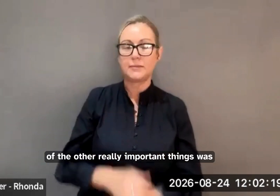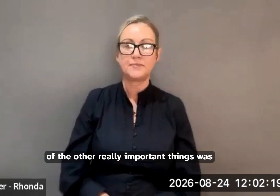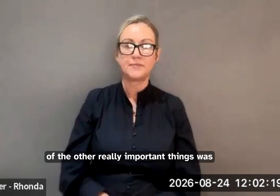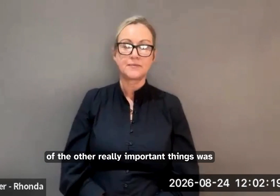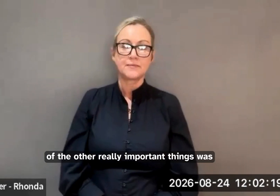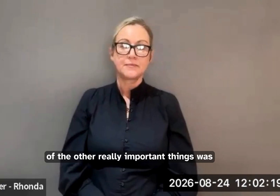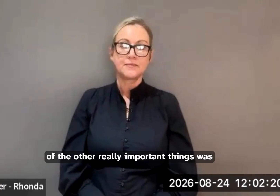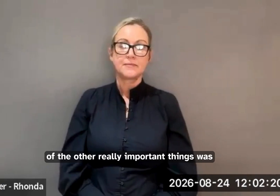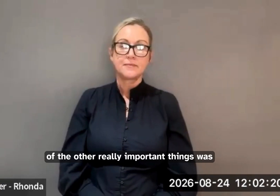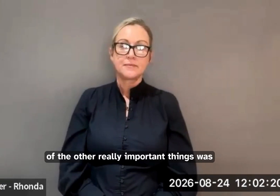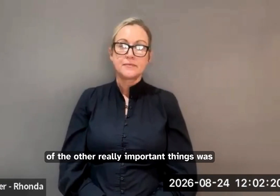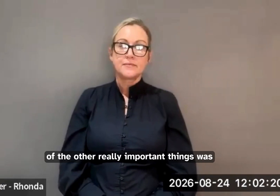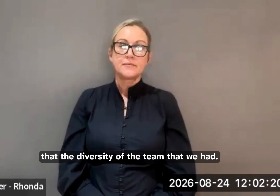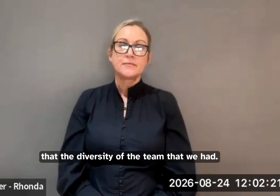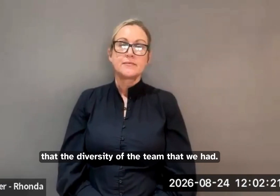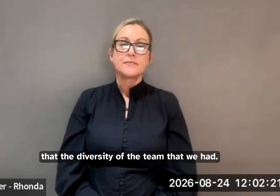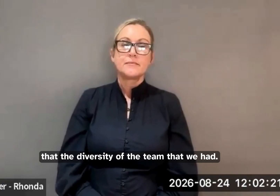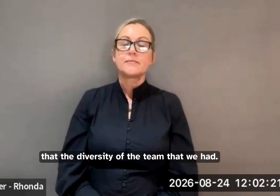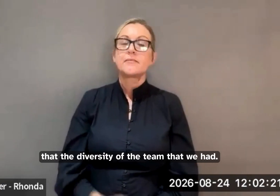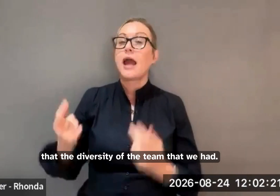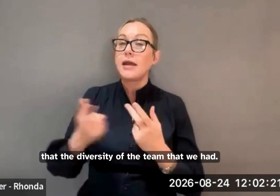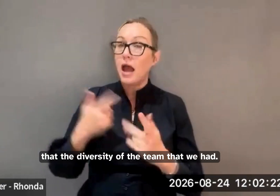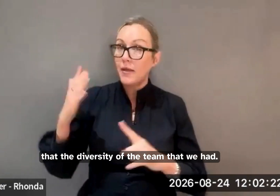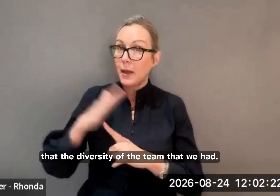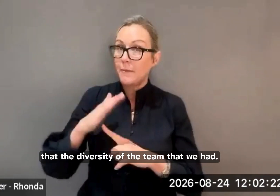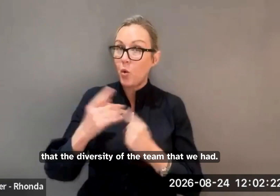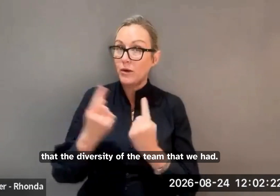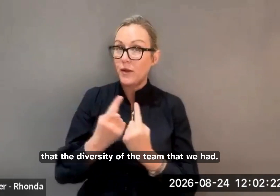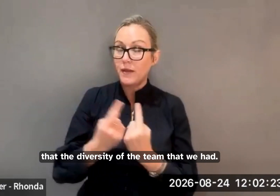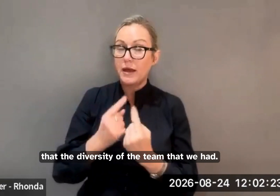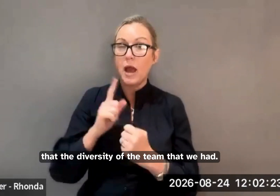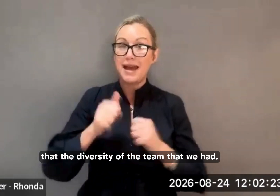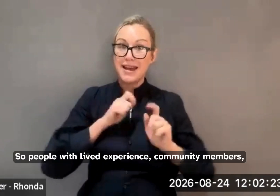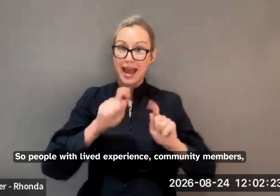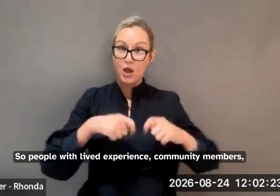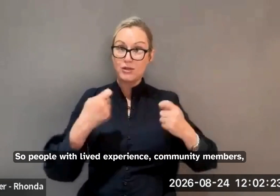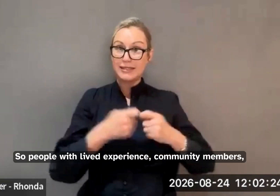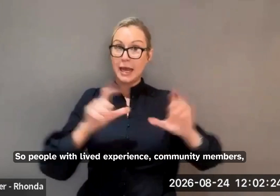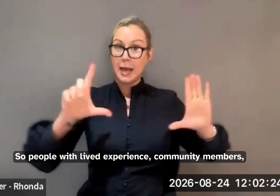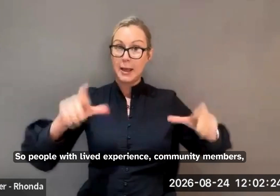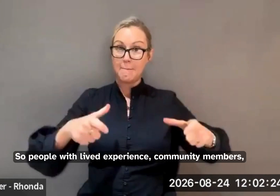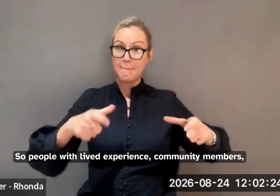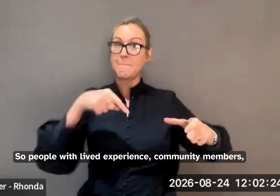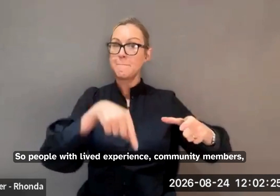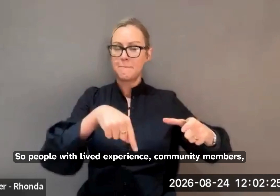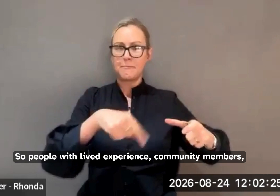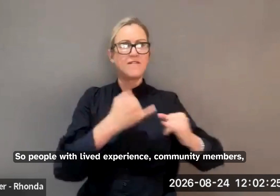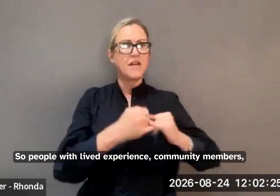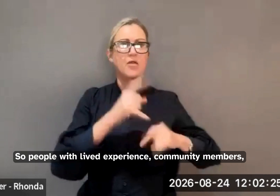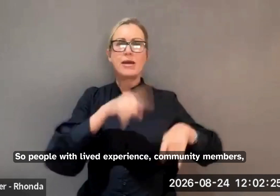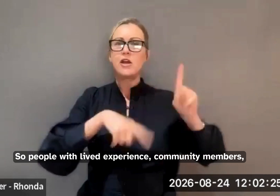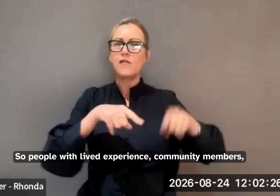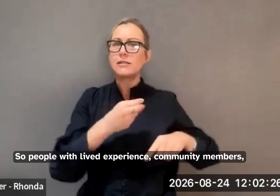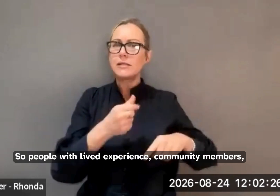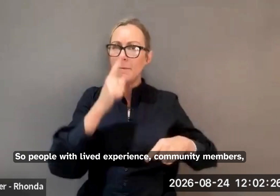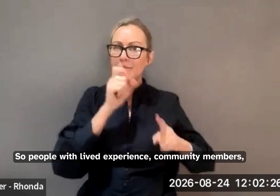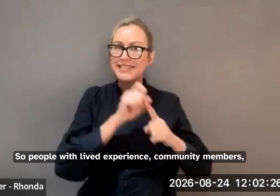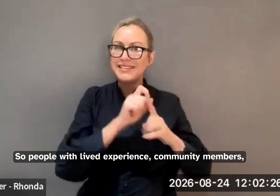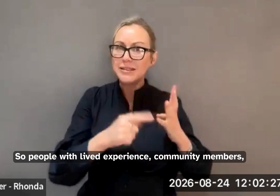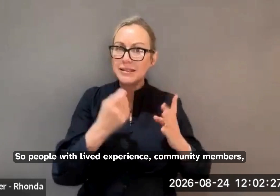other really important things was that the diversity of the team that we had, so people with lived